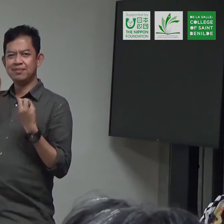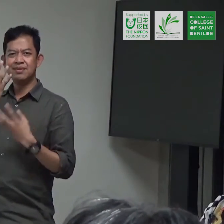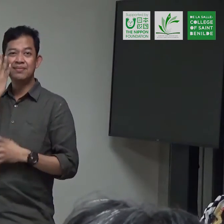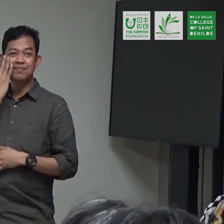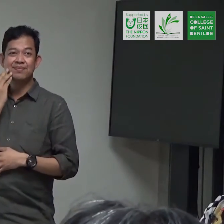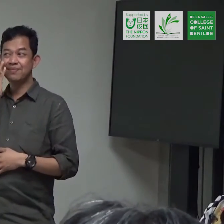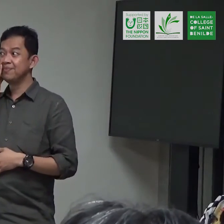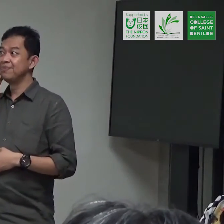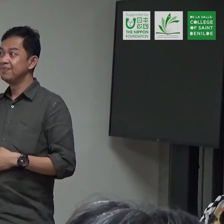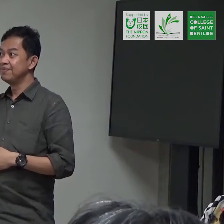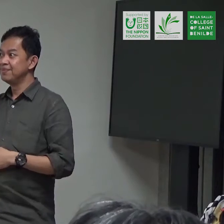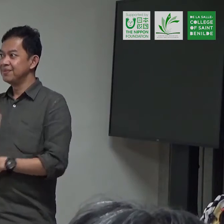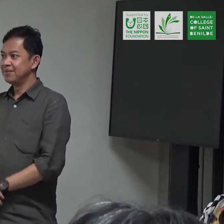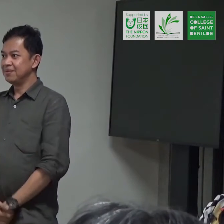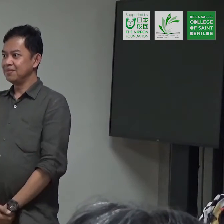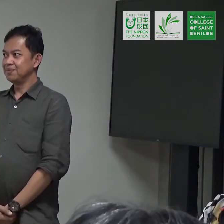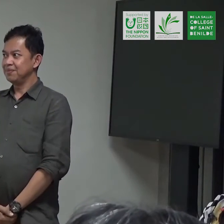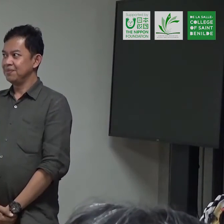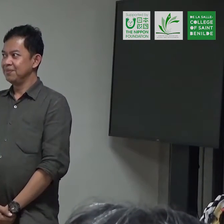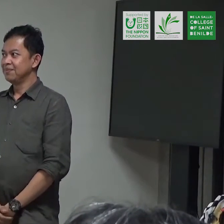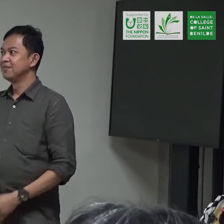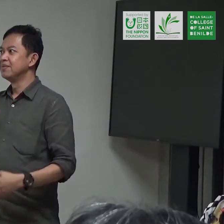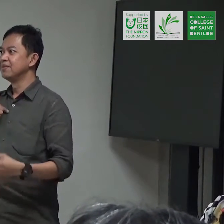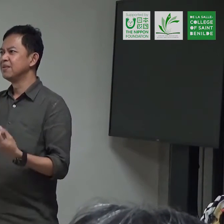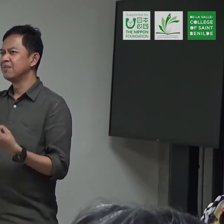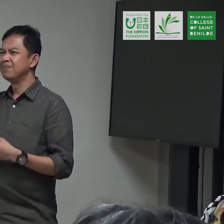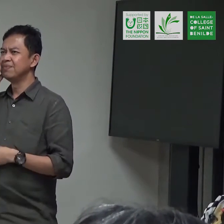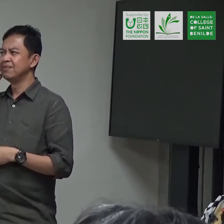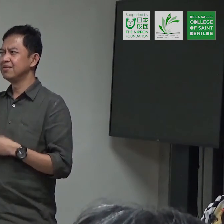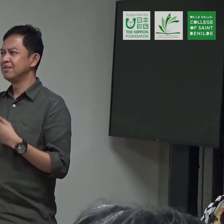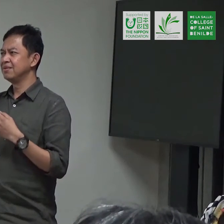Otherwise, I'm not here. Yes.